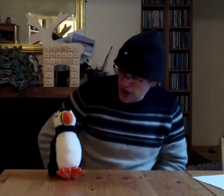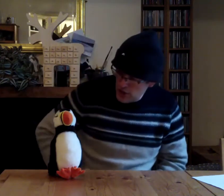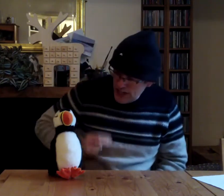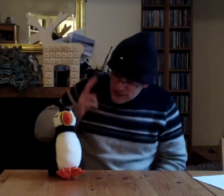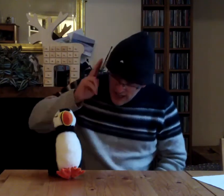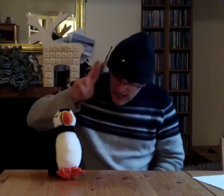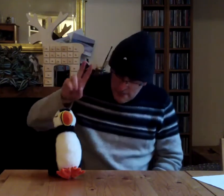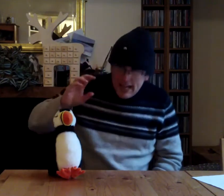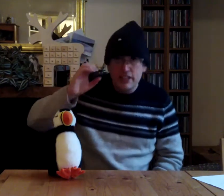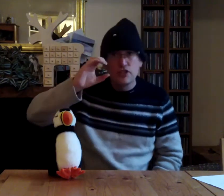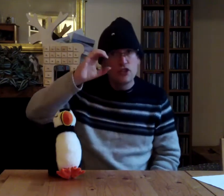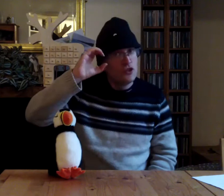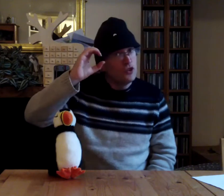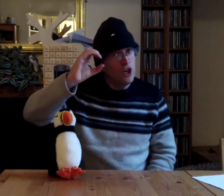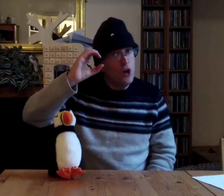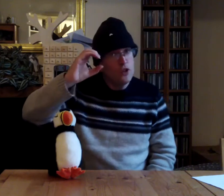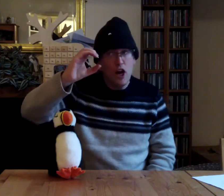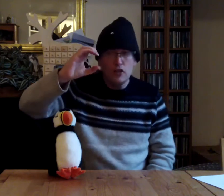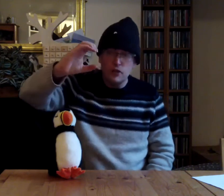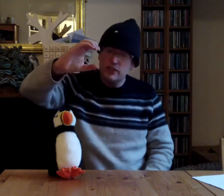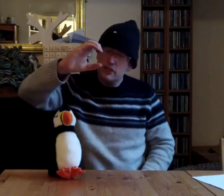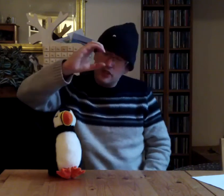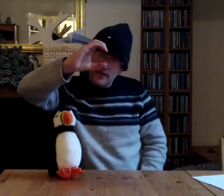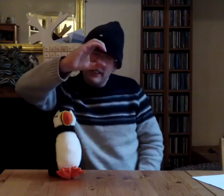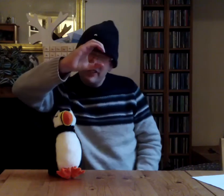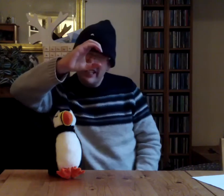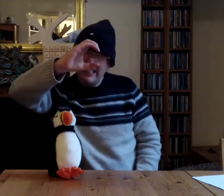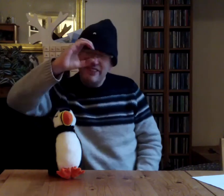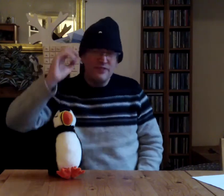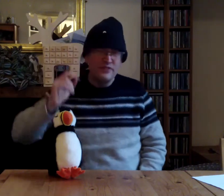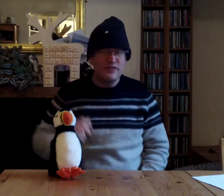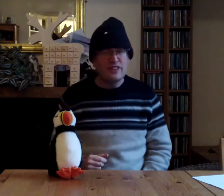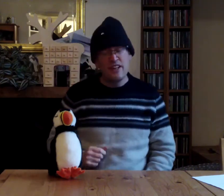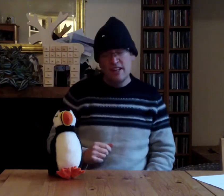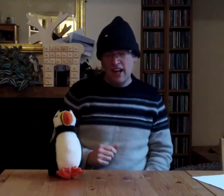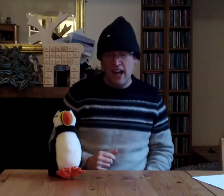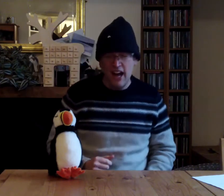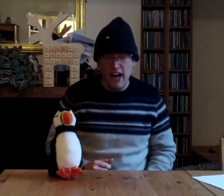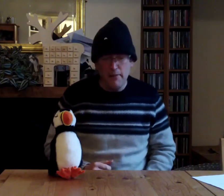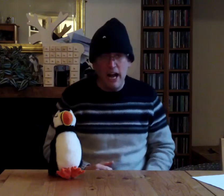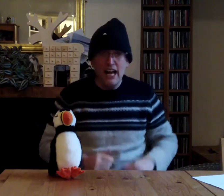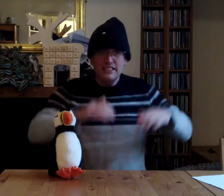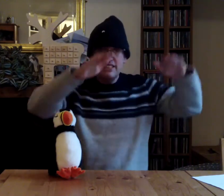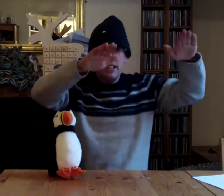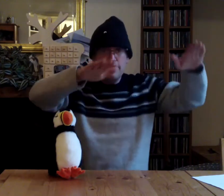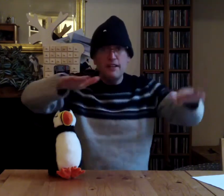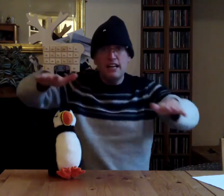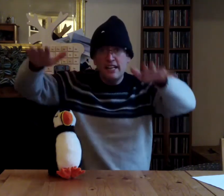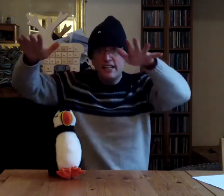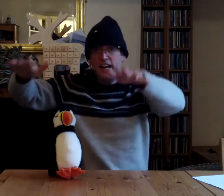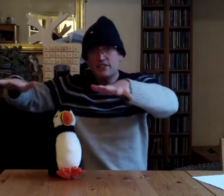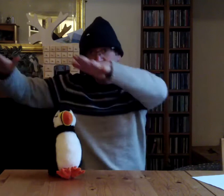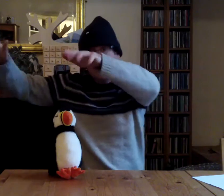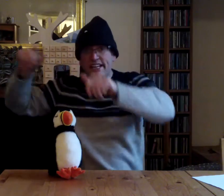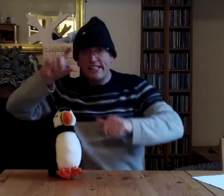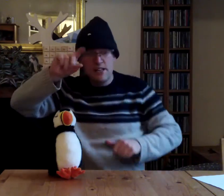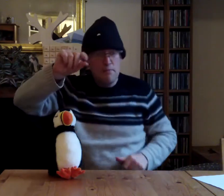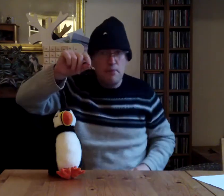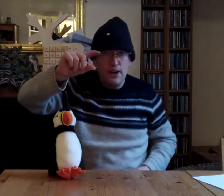his name is Coco. So we're just doing the sea. And he's definitely a seabird.